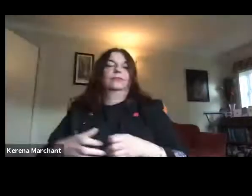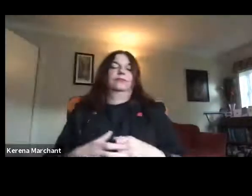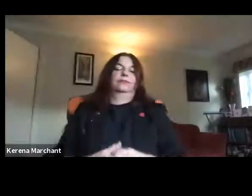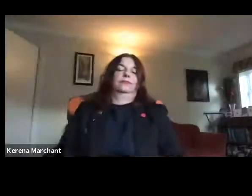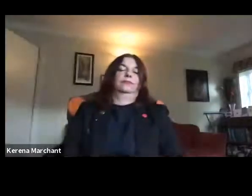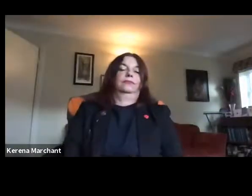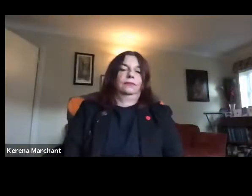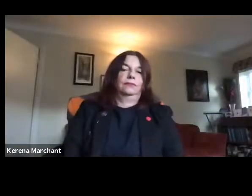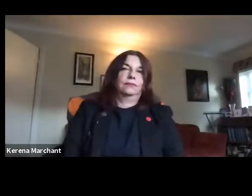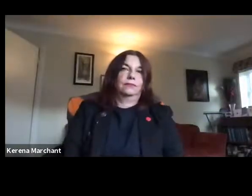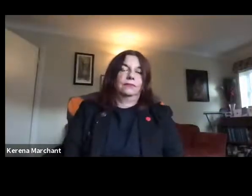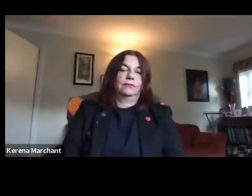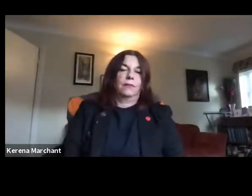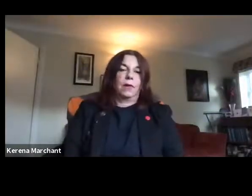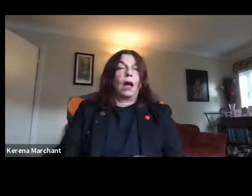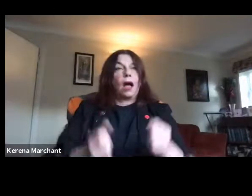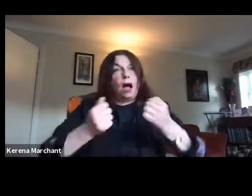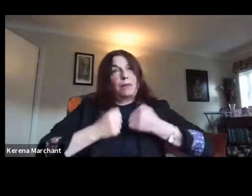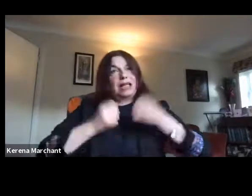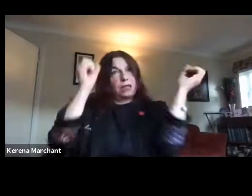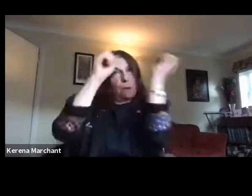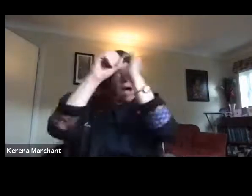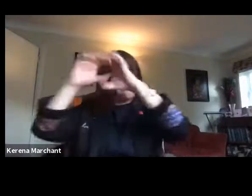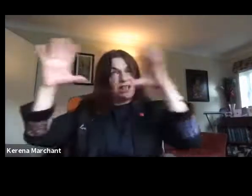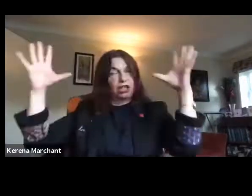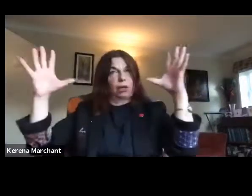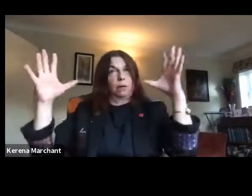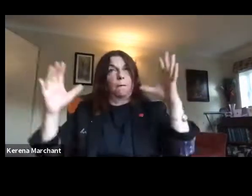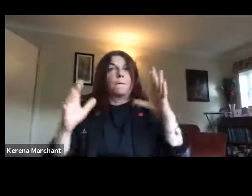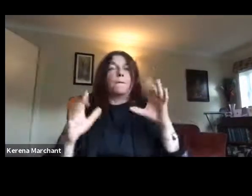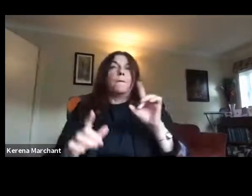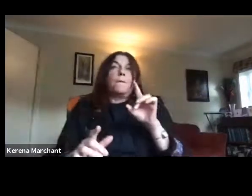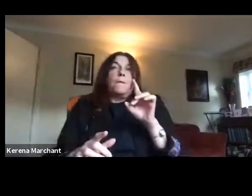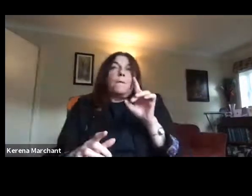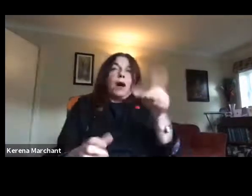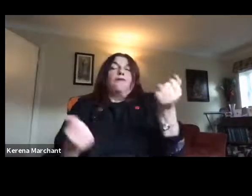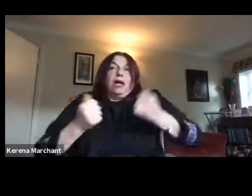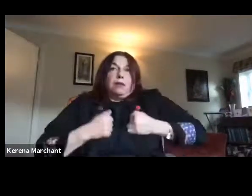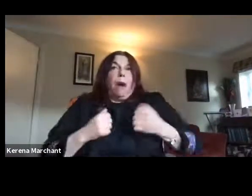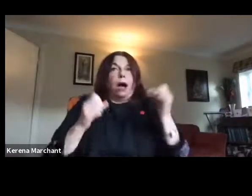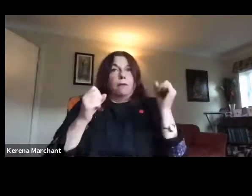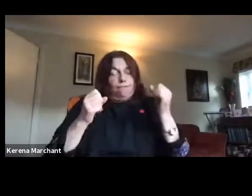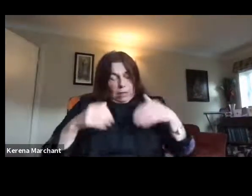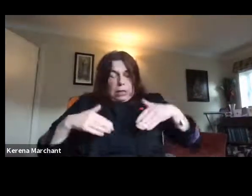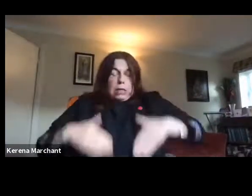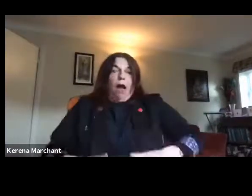march together and move forward as one singular movement to remove those barriers.